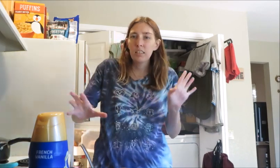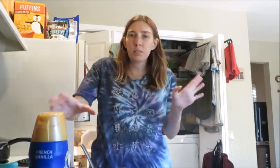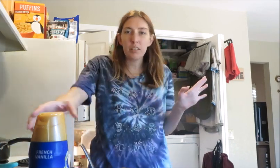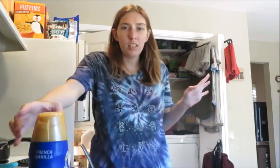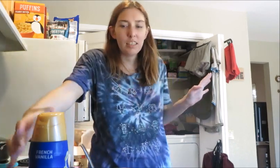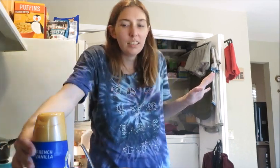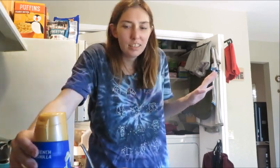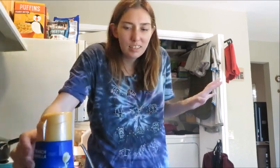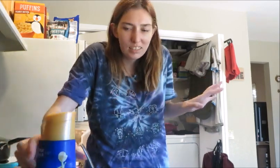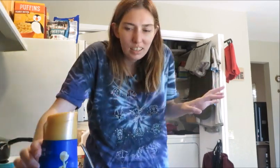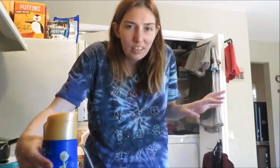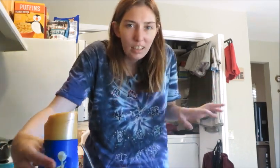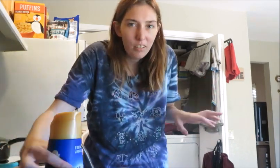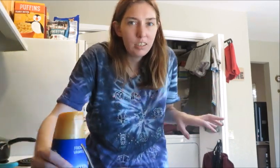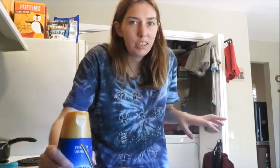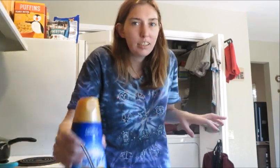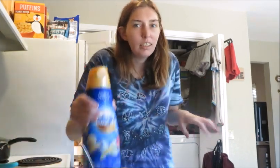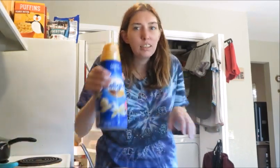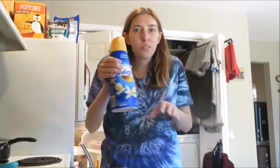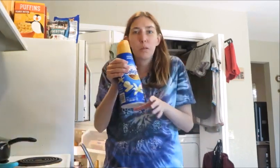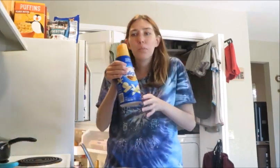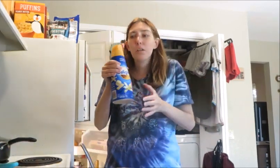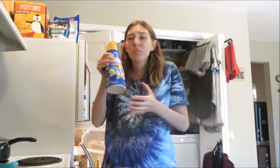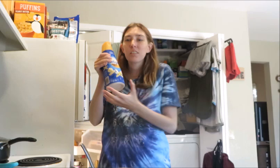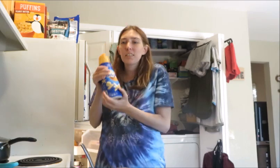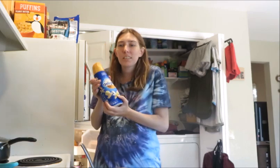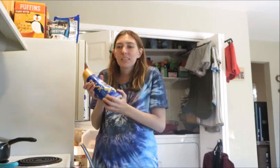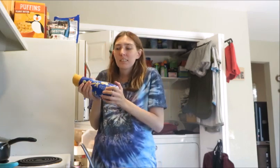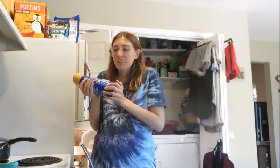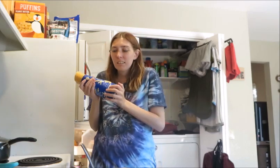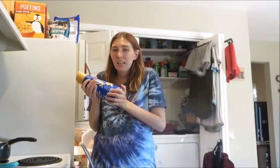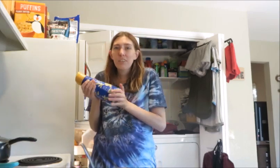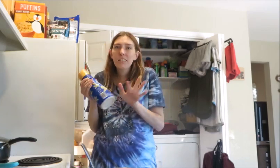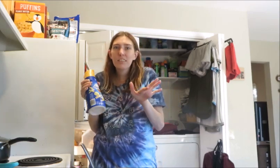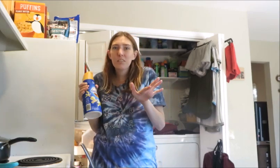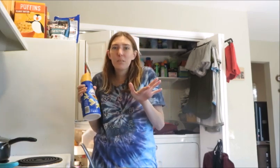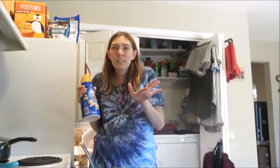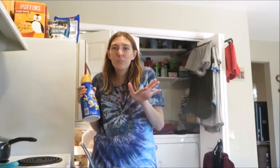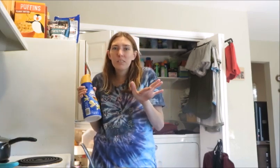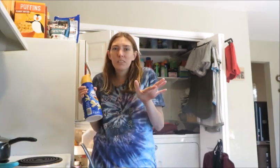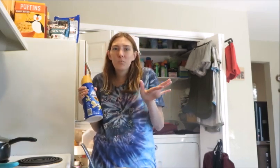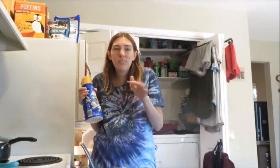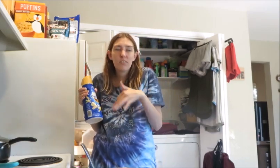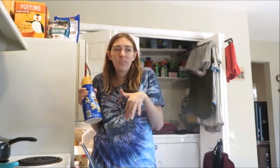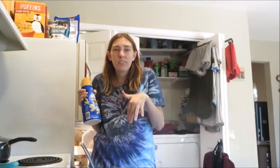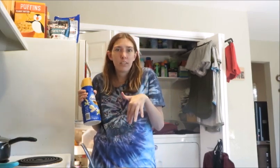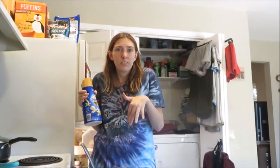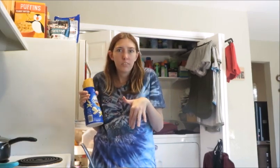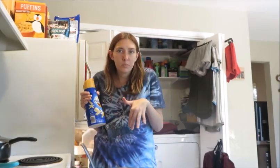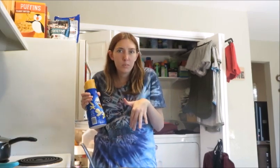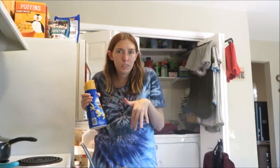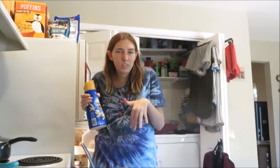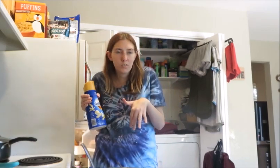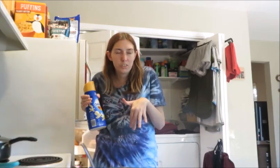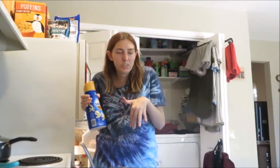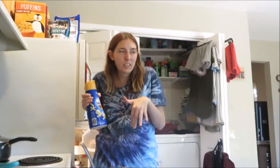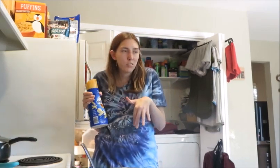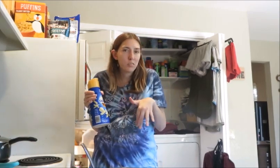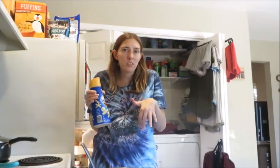be honest, I was hiding this from my mom, because, like, I know that sounds mean, but we have, like, 5 coffee creamers in the fridge right now,